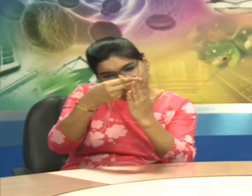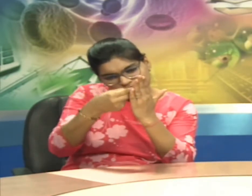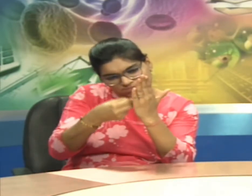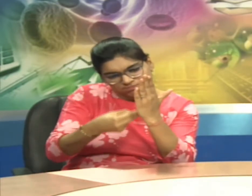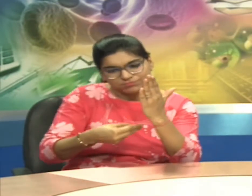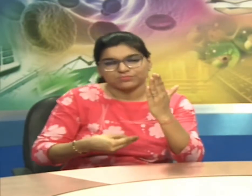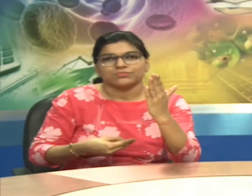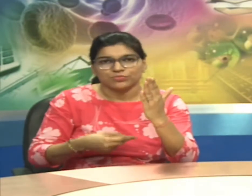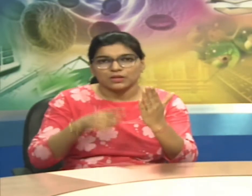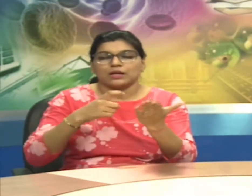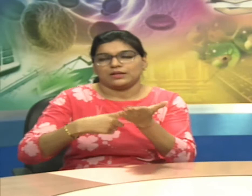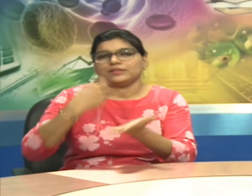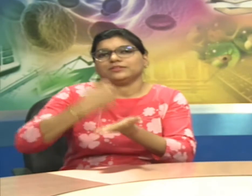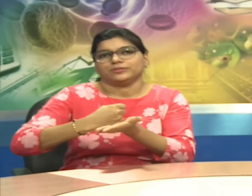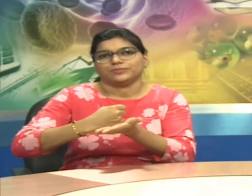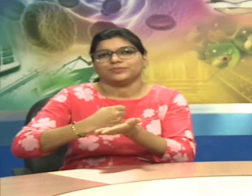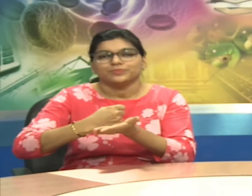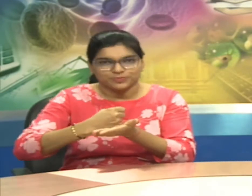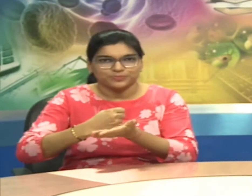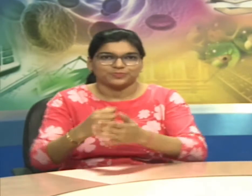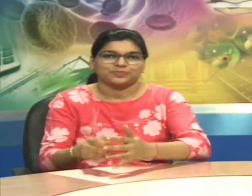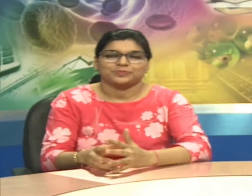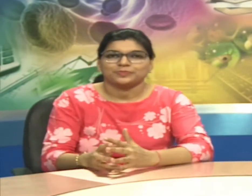myself and fill all the details required by bank.